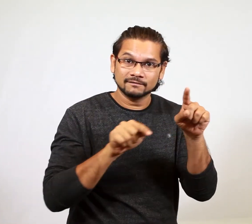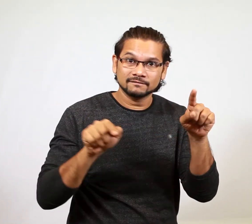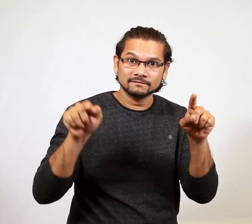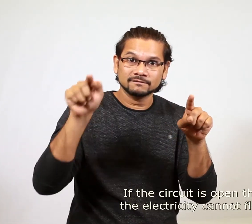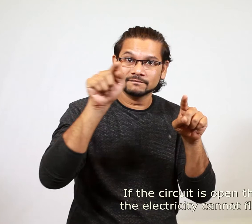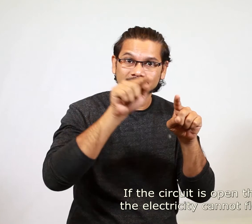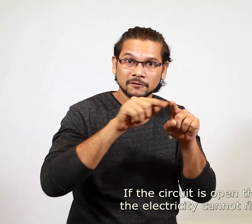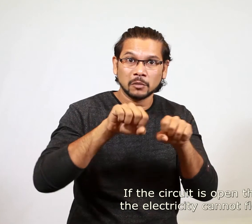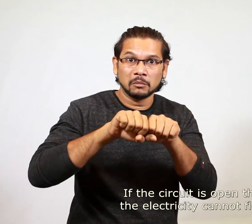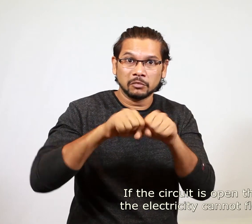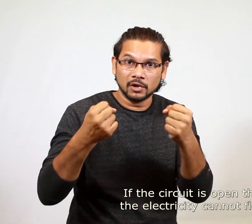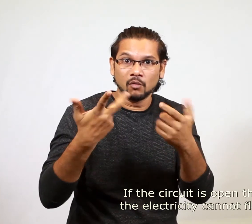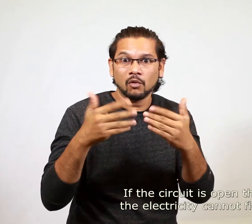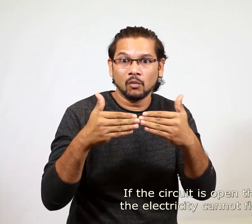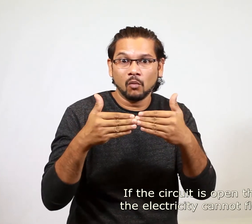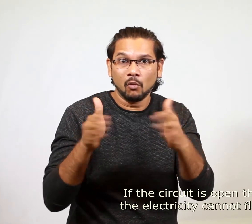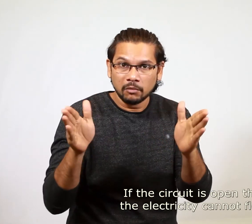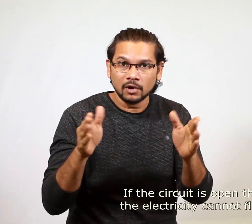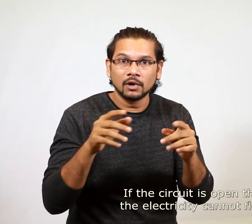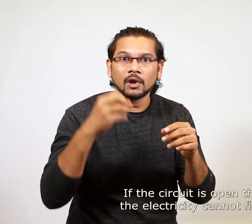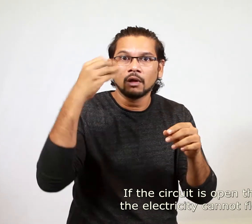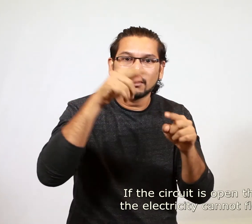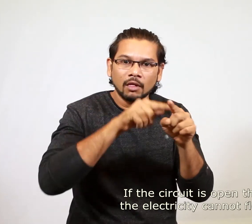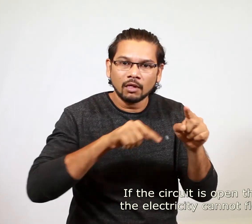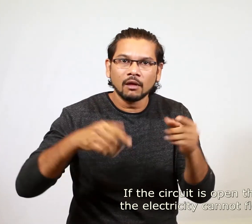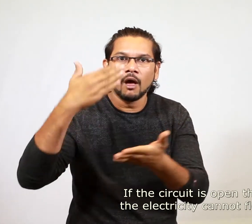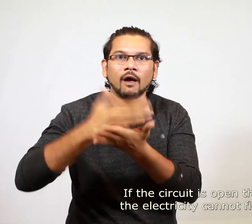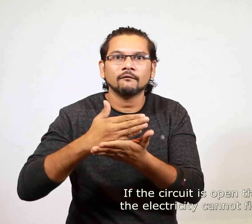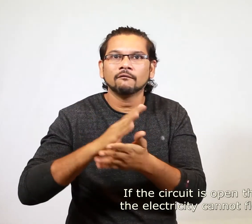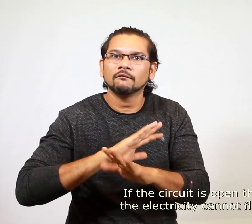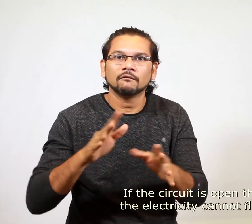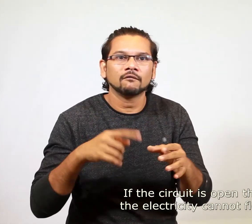If the circuit is open, then the electricity can't flow.